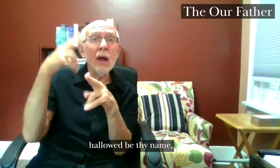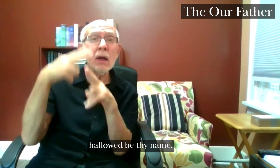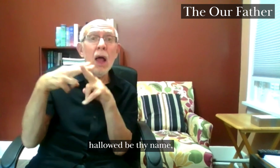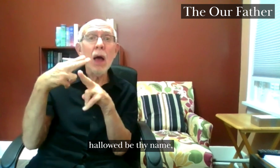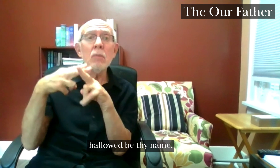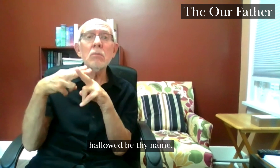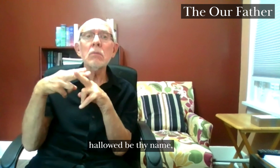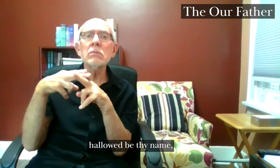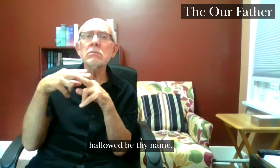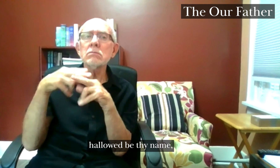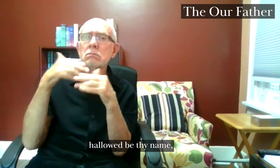hallowed be thy name.